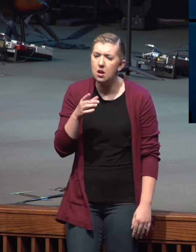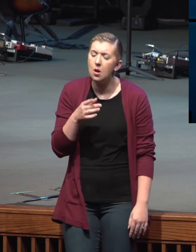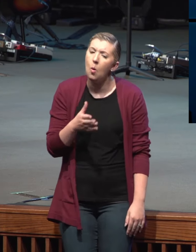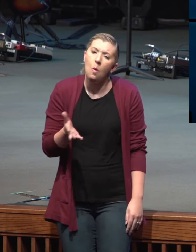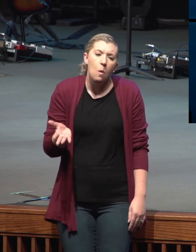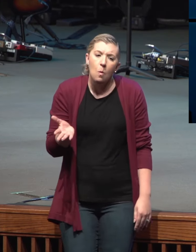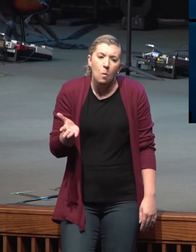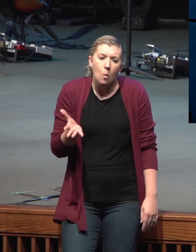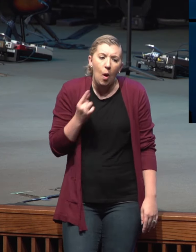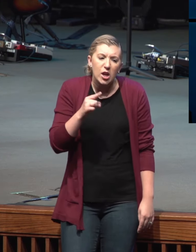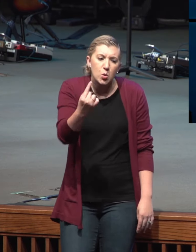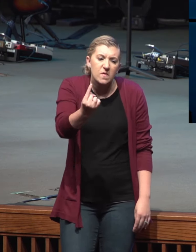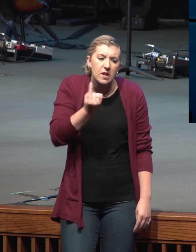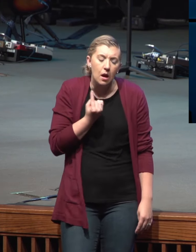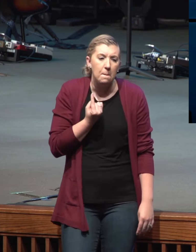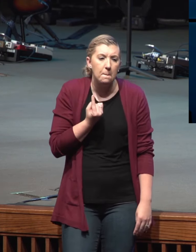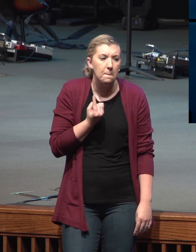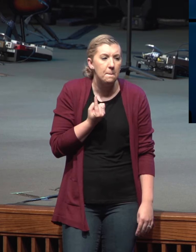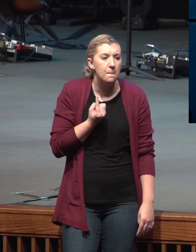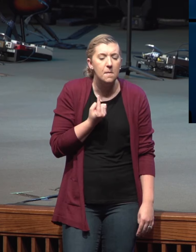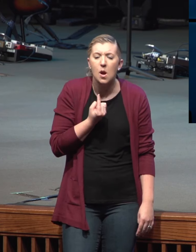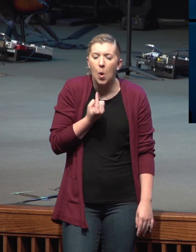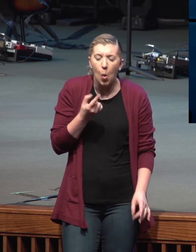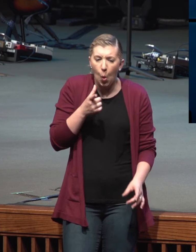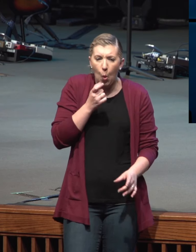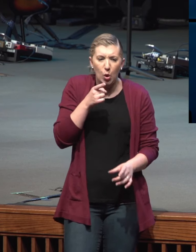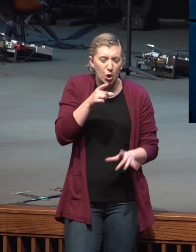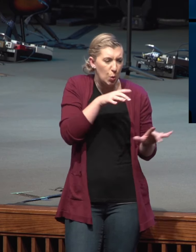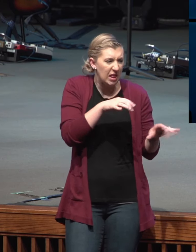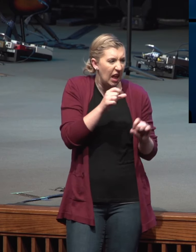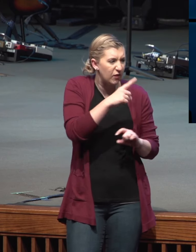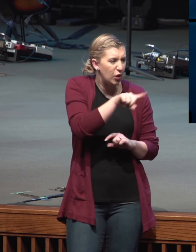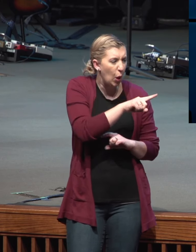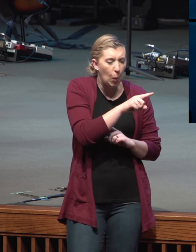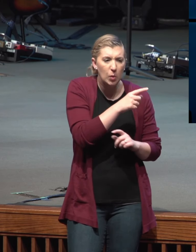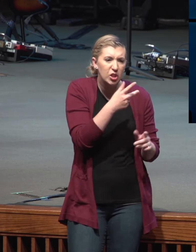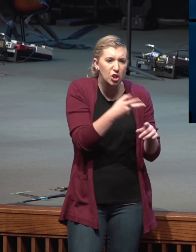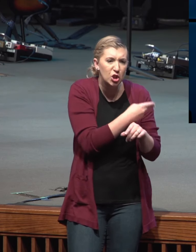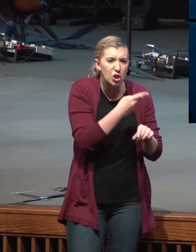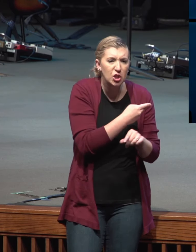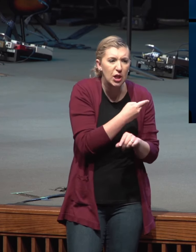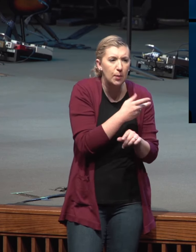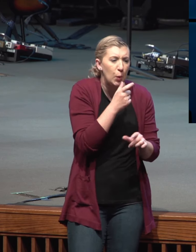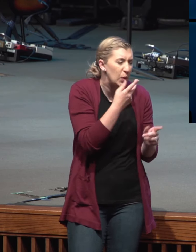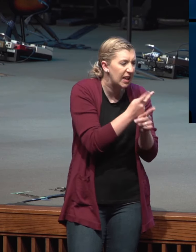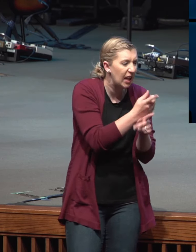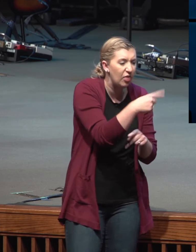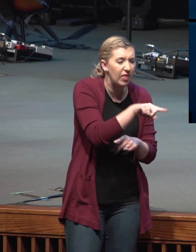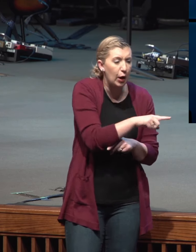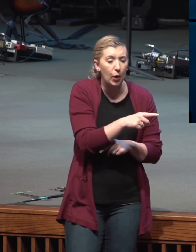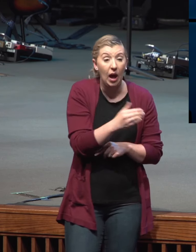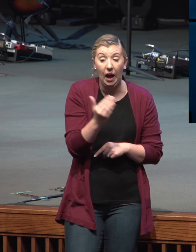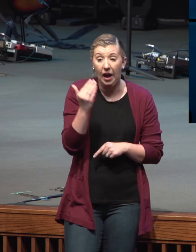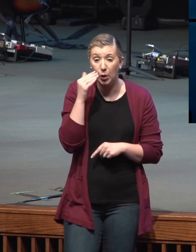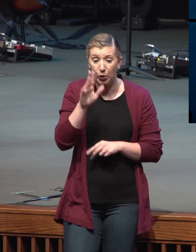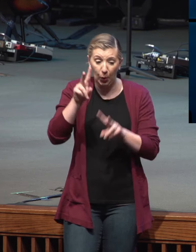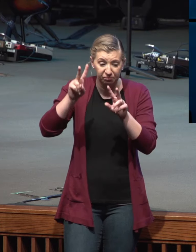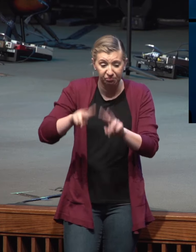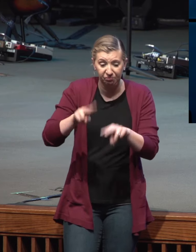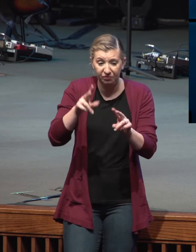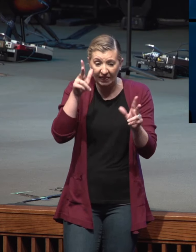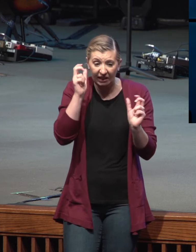why have you come down? And with whom have you left those few sheep in the wilderness? I know your presumption and the